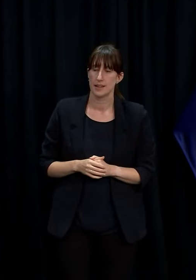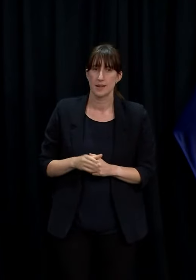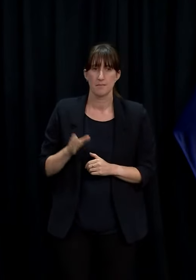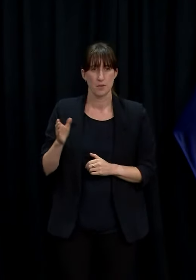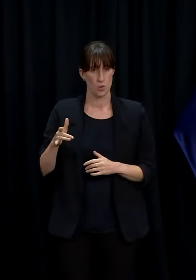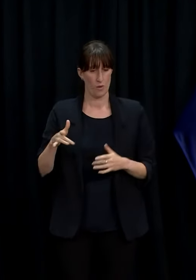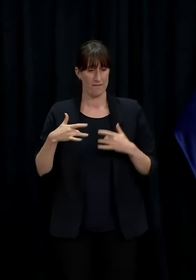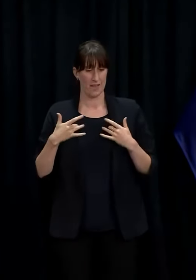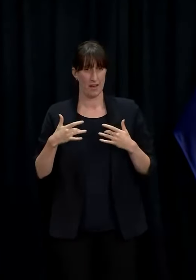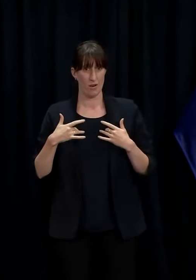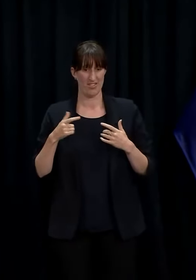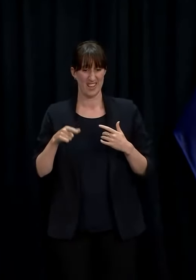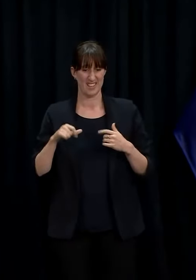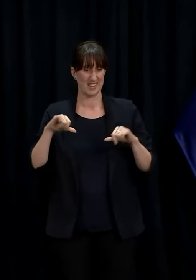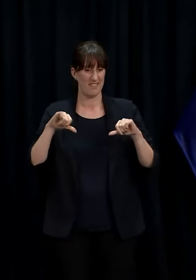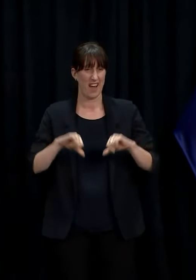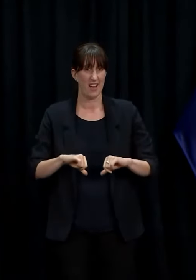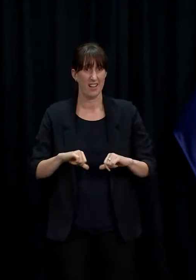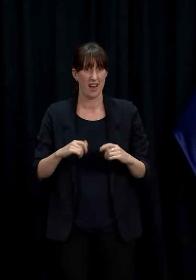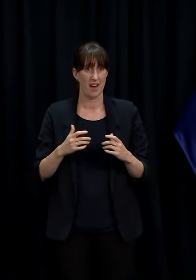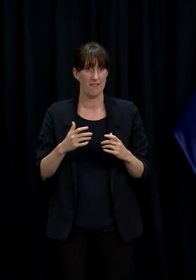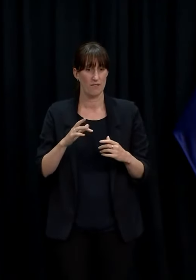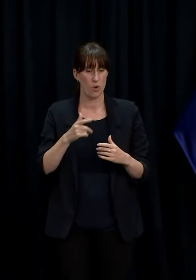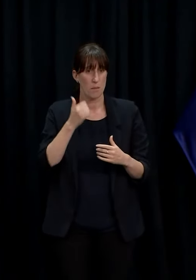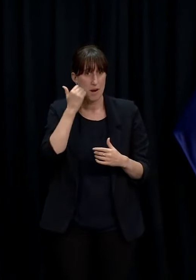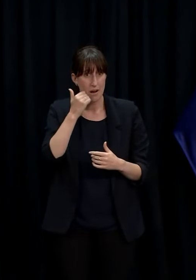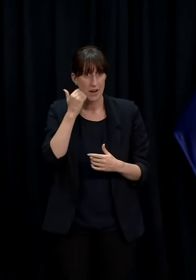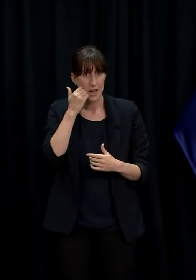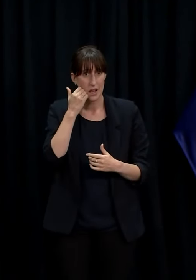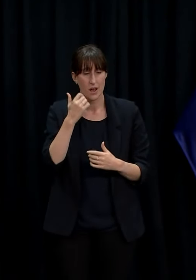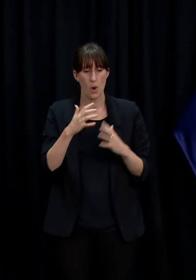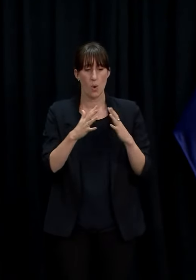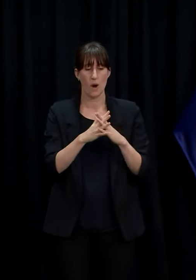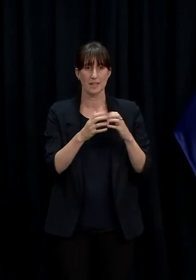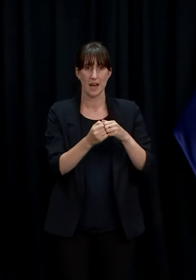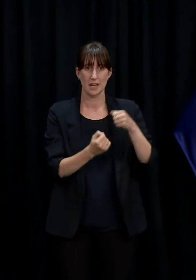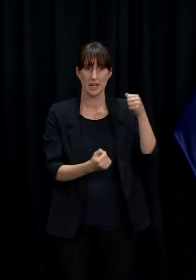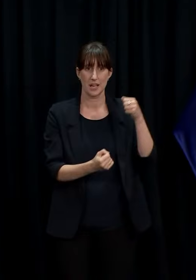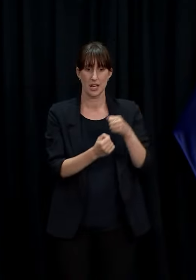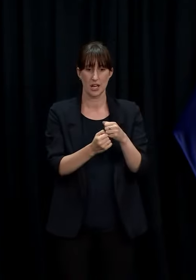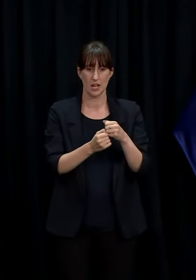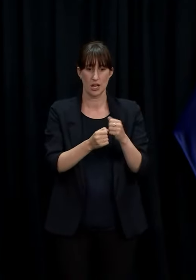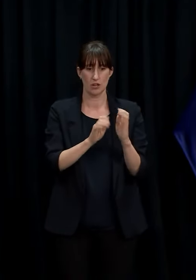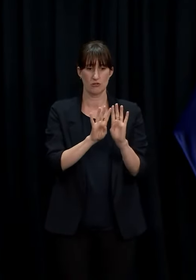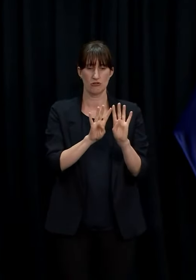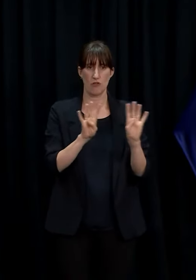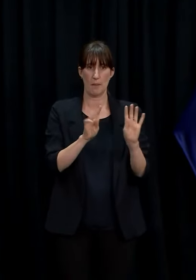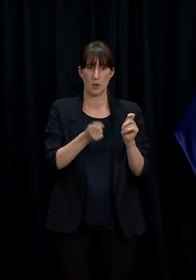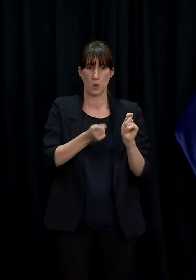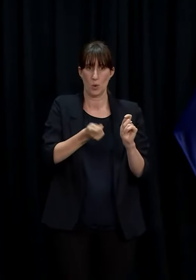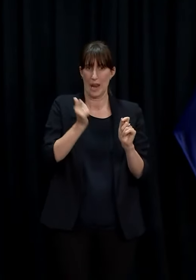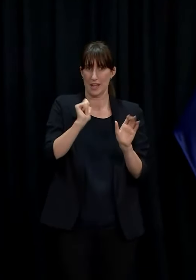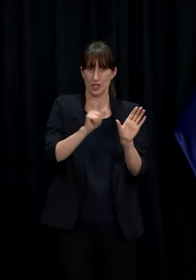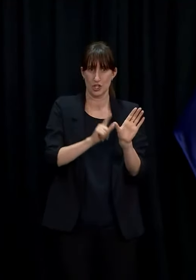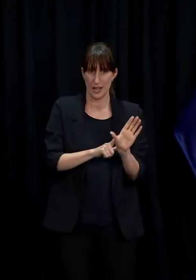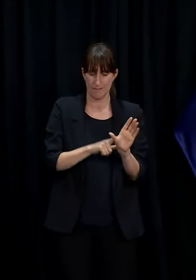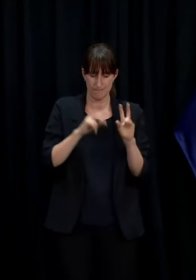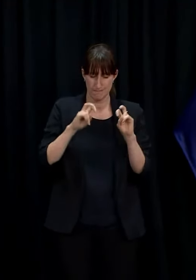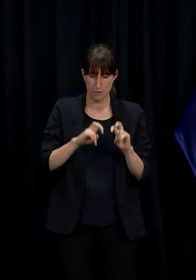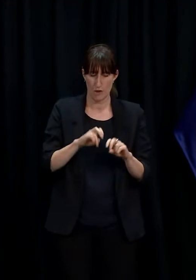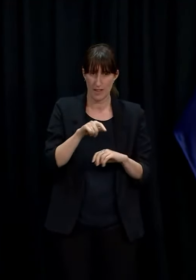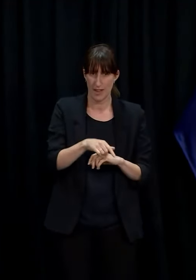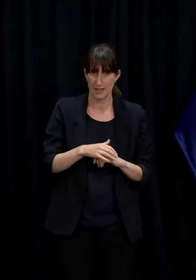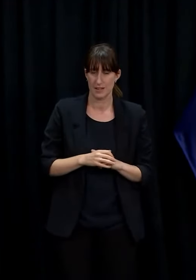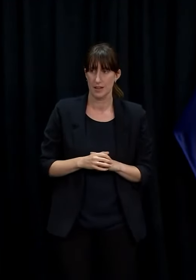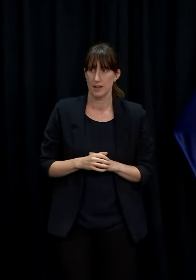Māori vaccinated, which the Waitangi Tribunal found last year was a breach of treaty? Look, I think people who have followed this